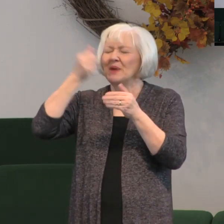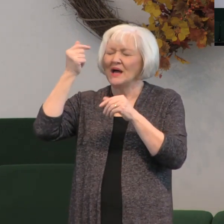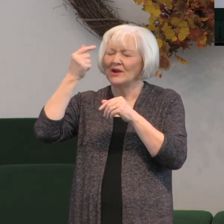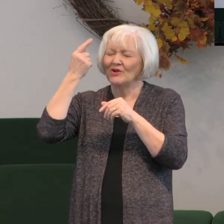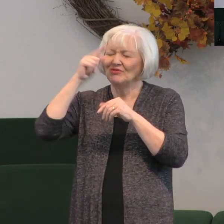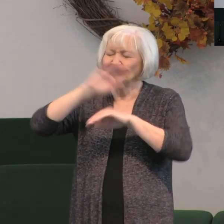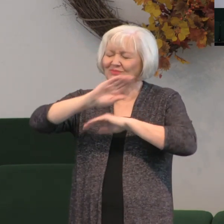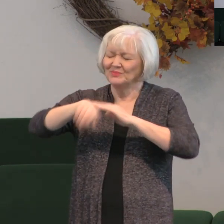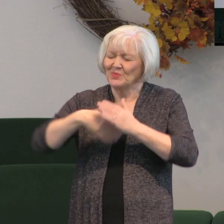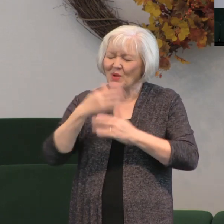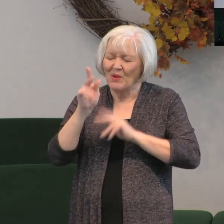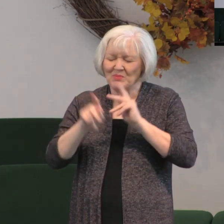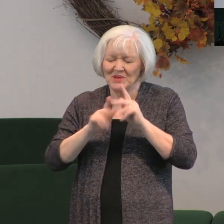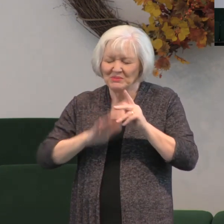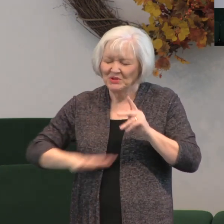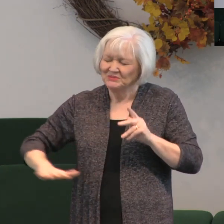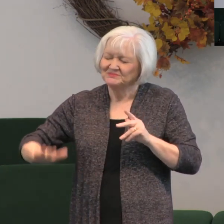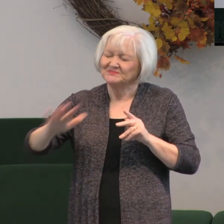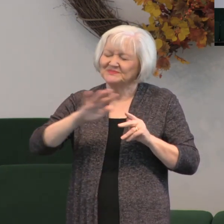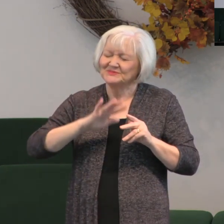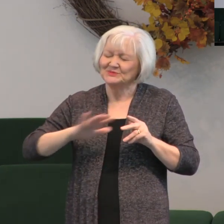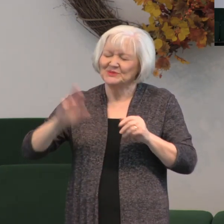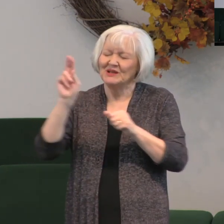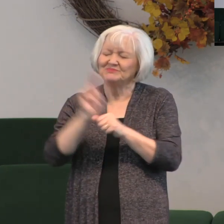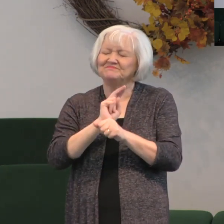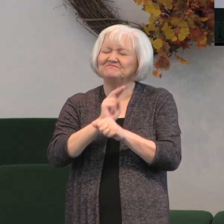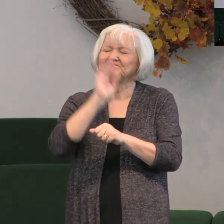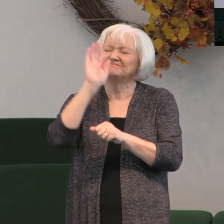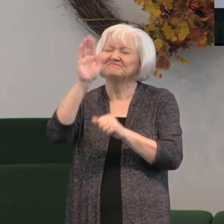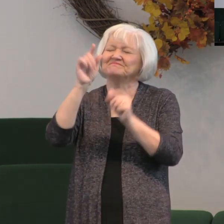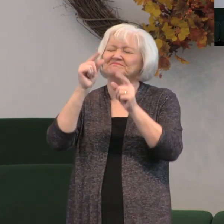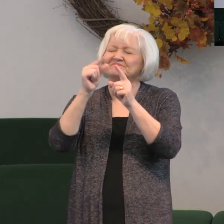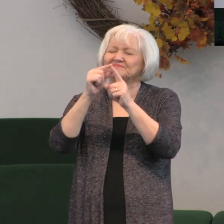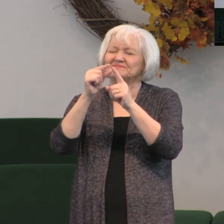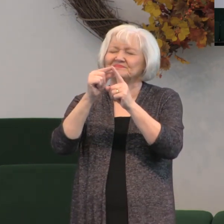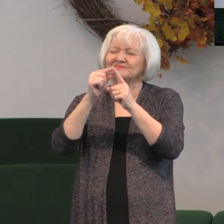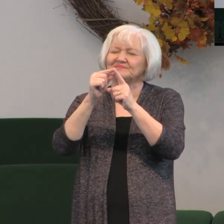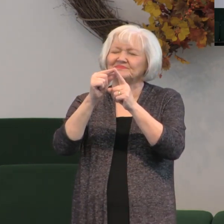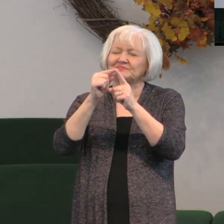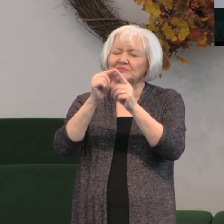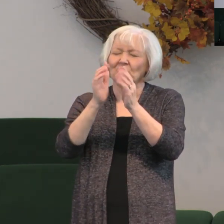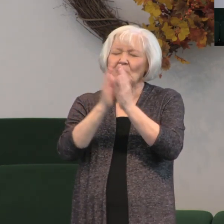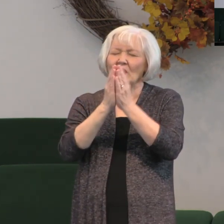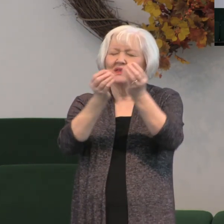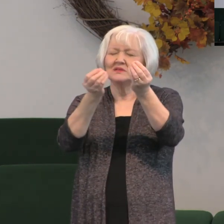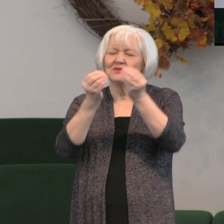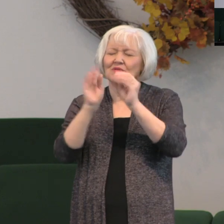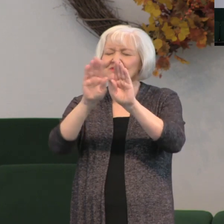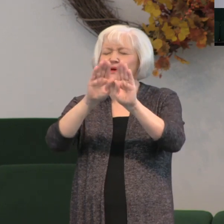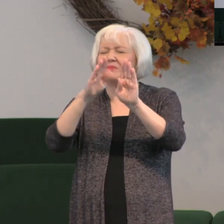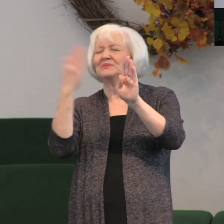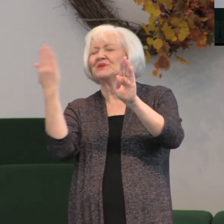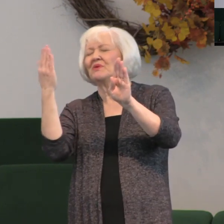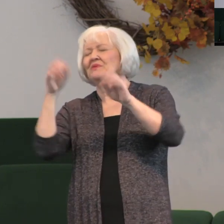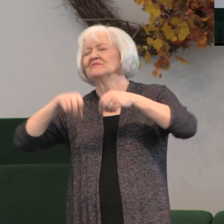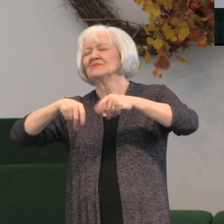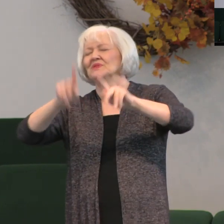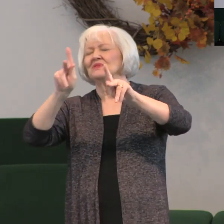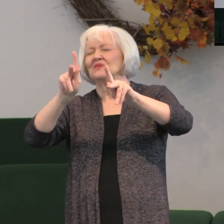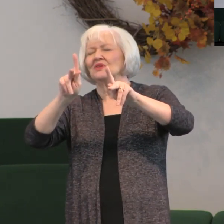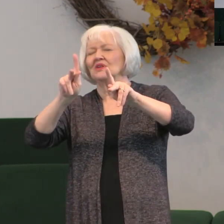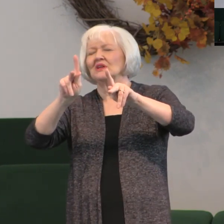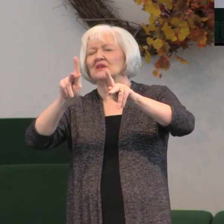people around us according to your word and God I pray that you would give us open doors of opportunity to speak these things in the lives of